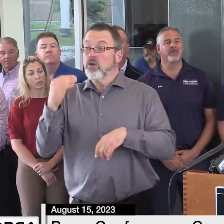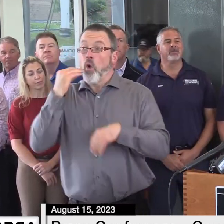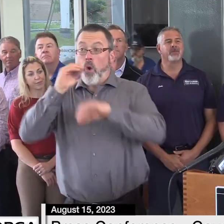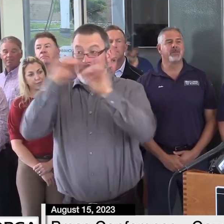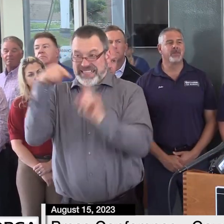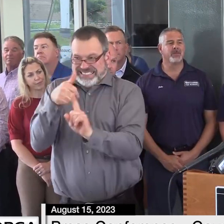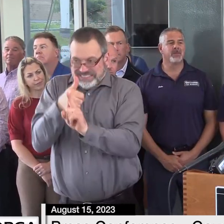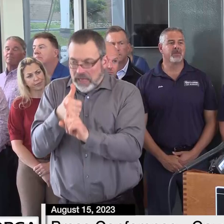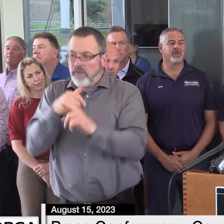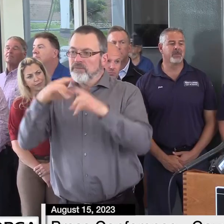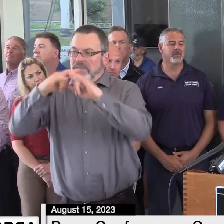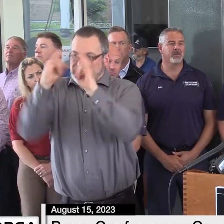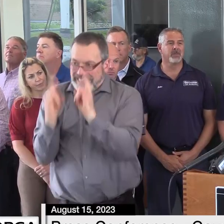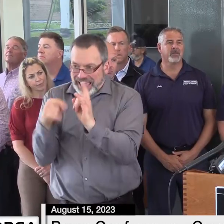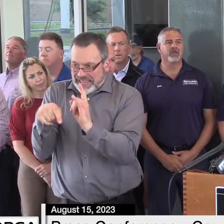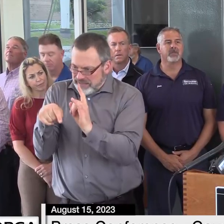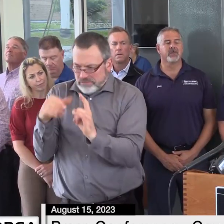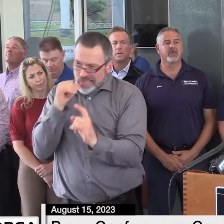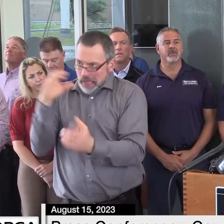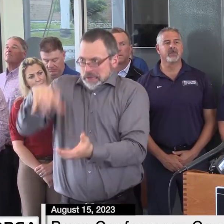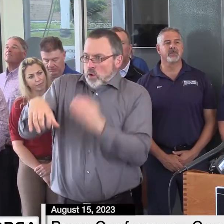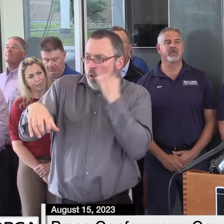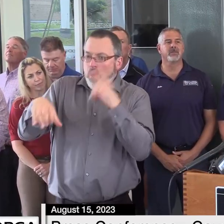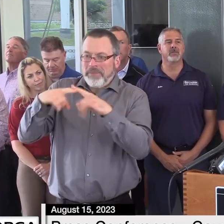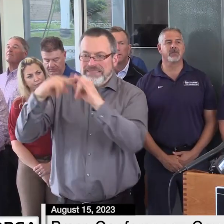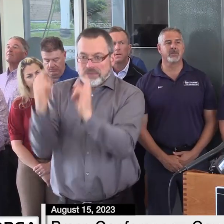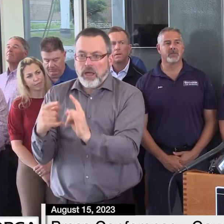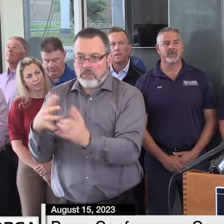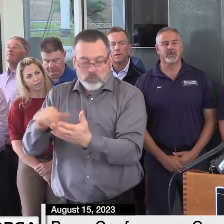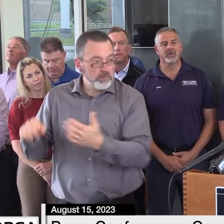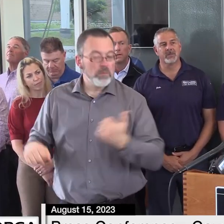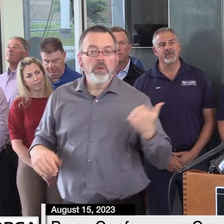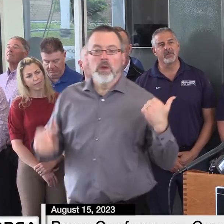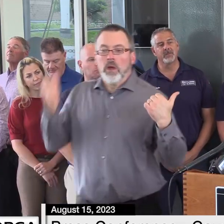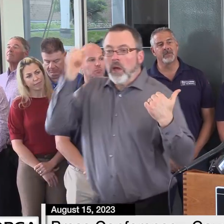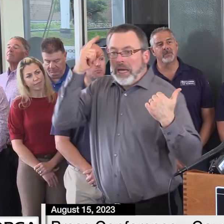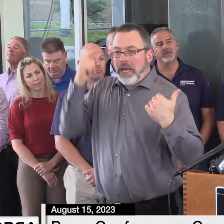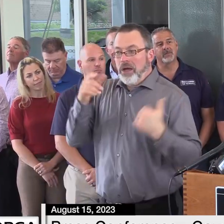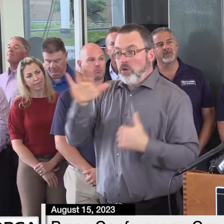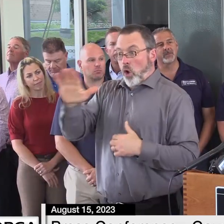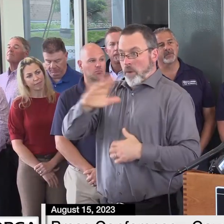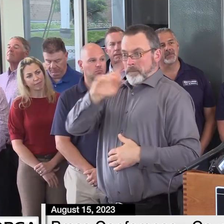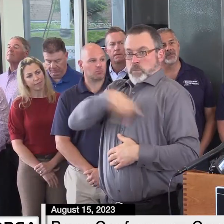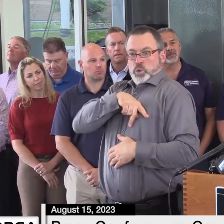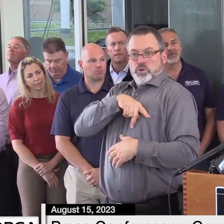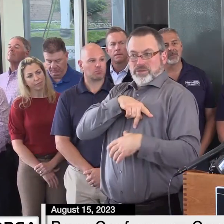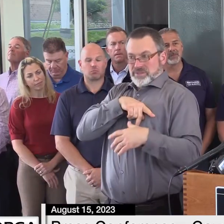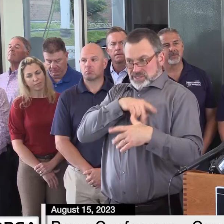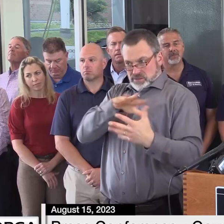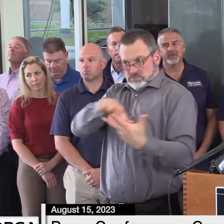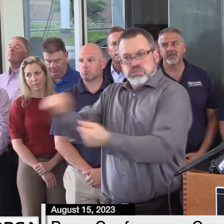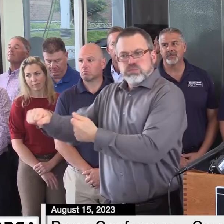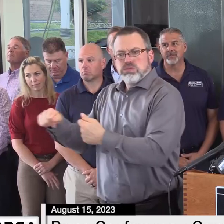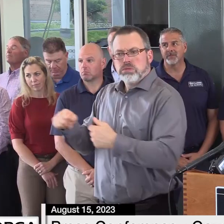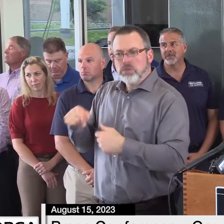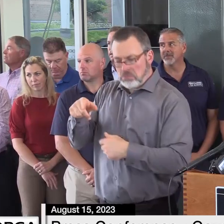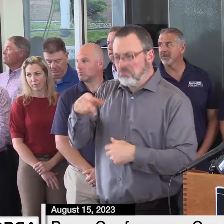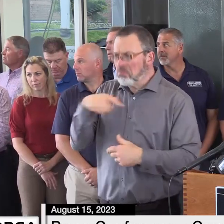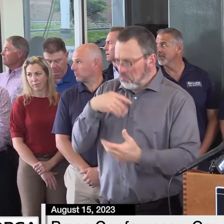Yes, if their personal belongings were impacted by the storm, yes, they are eligible for reimbursement from FEMA.